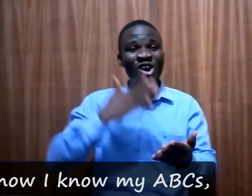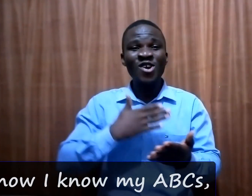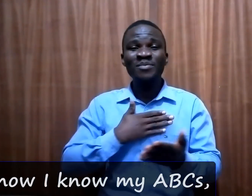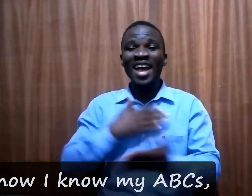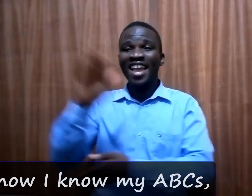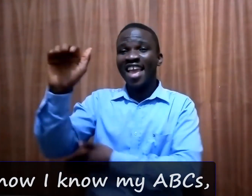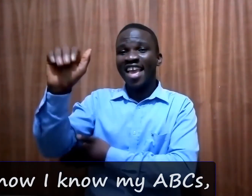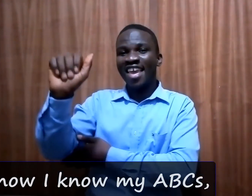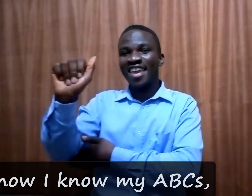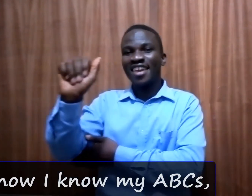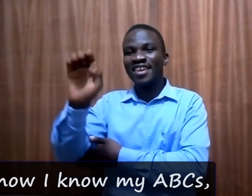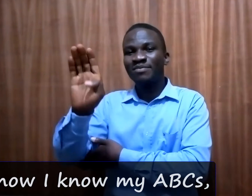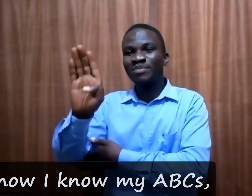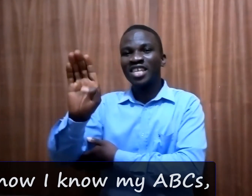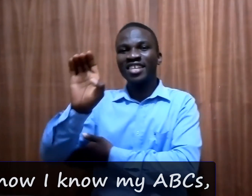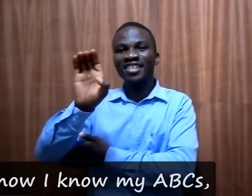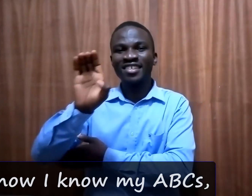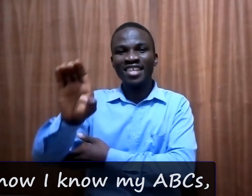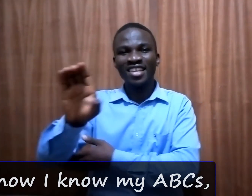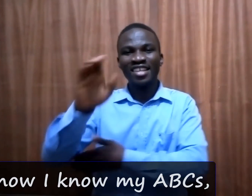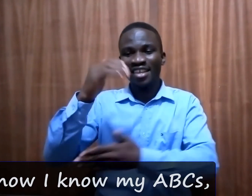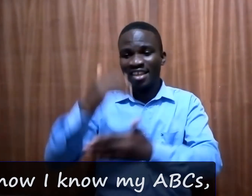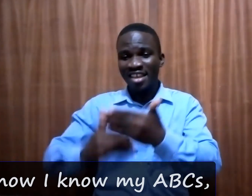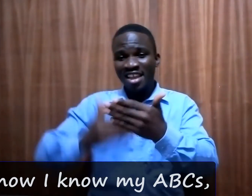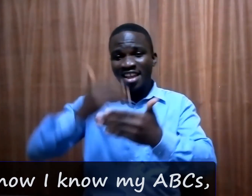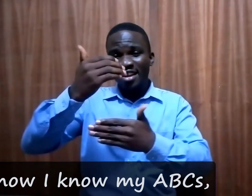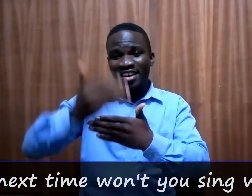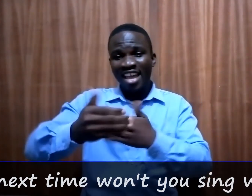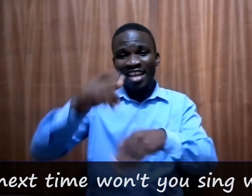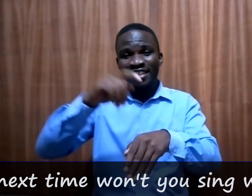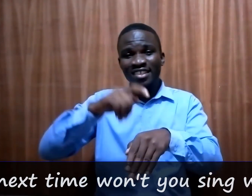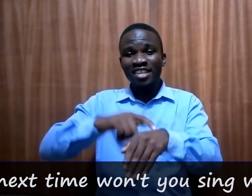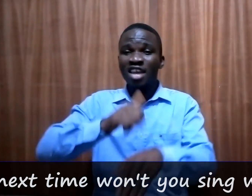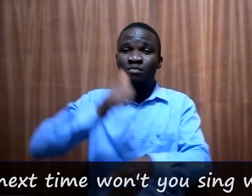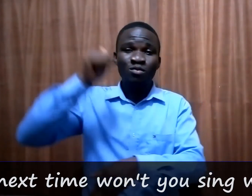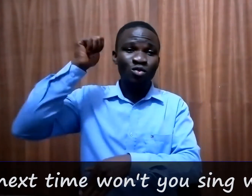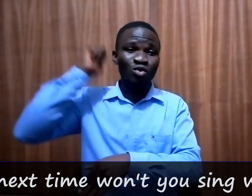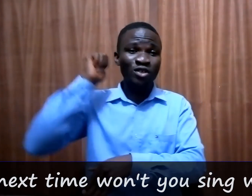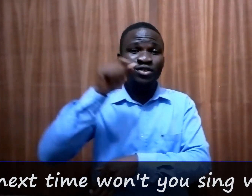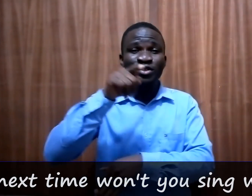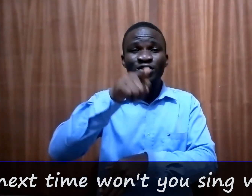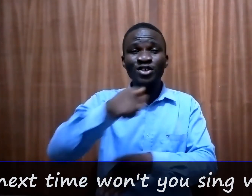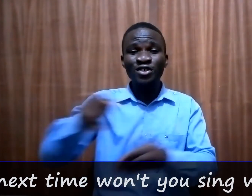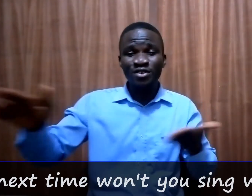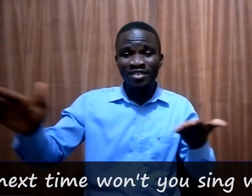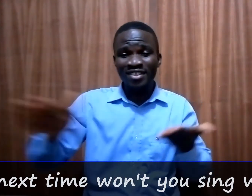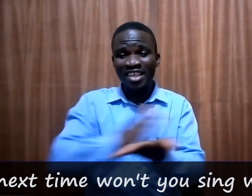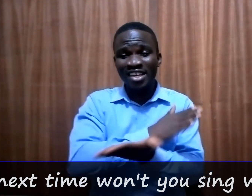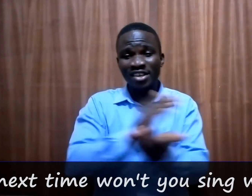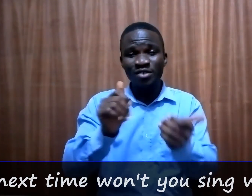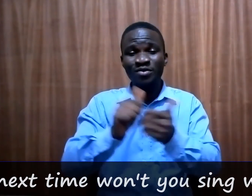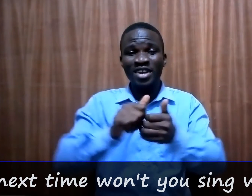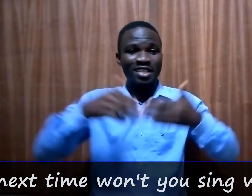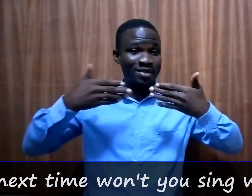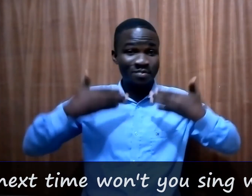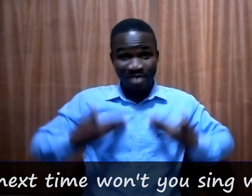know my ABCs. Next time, won't you sing with